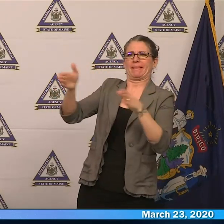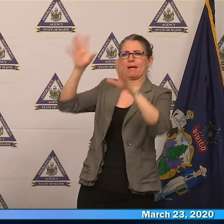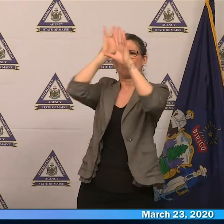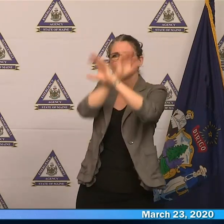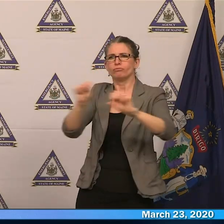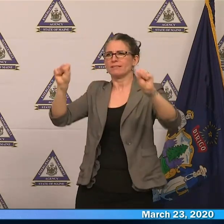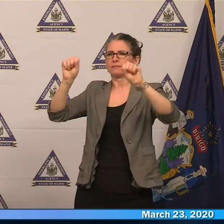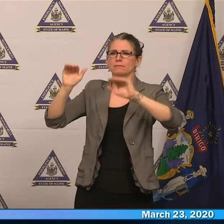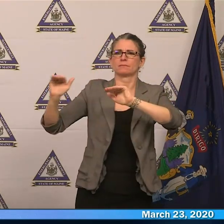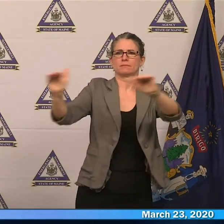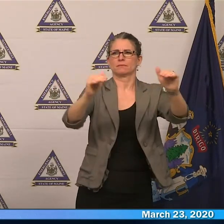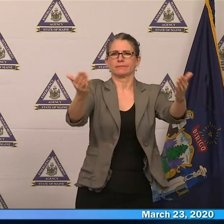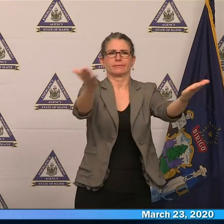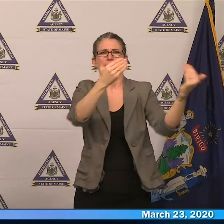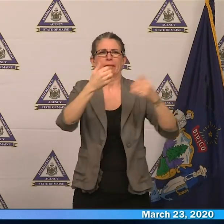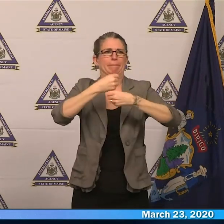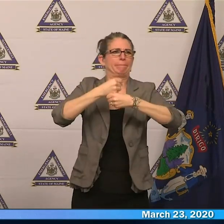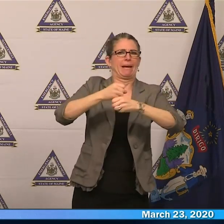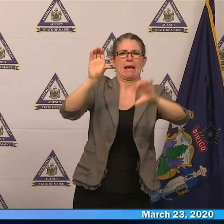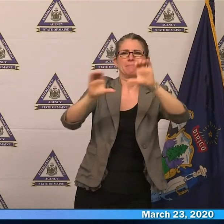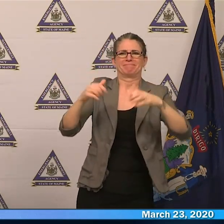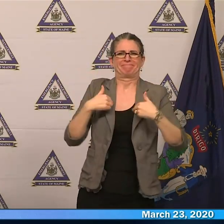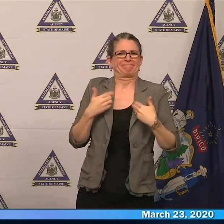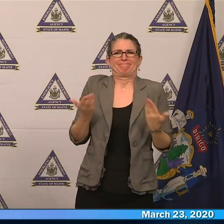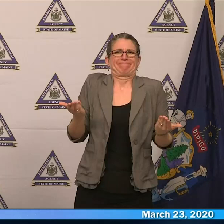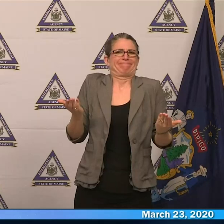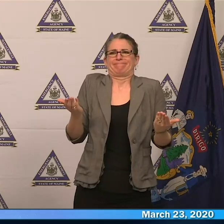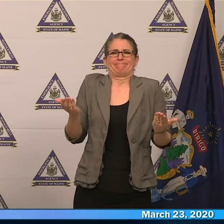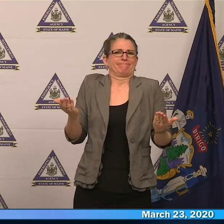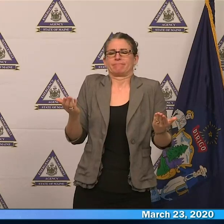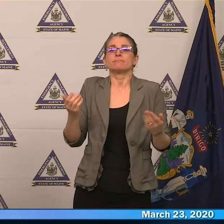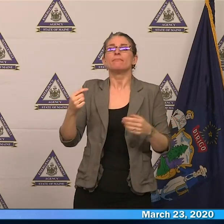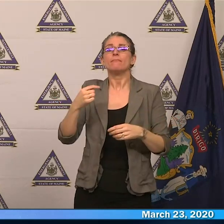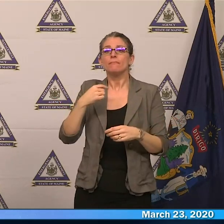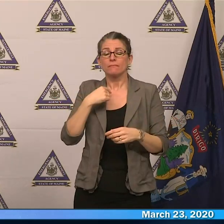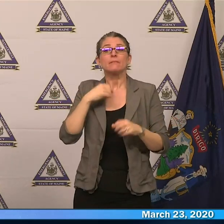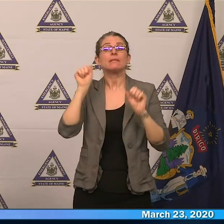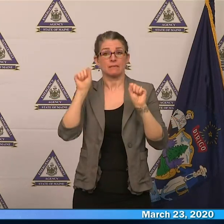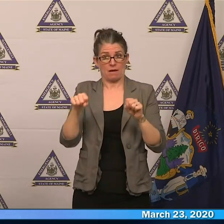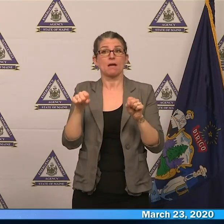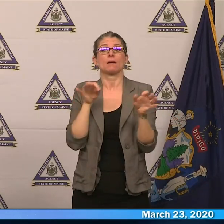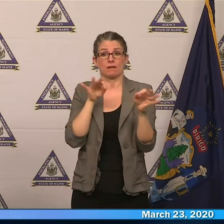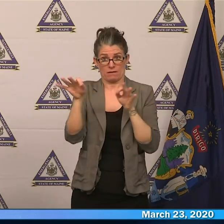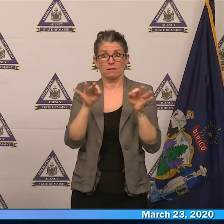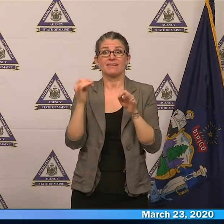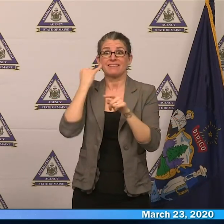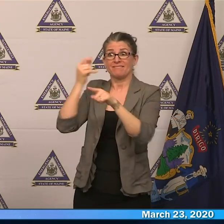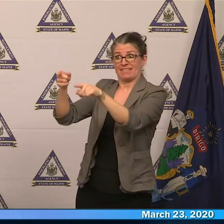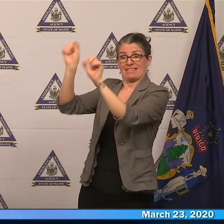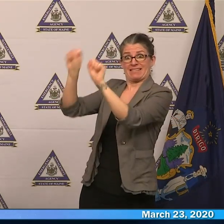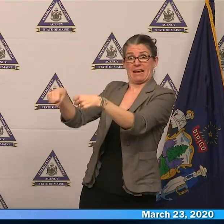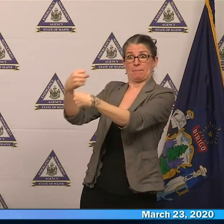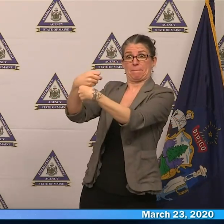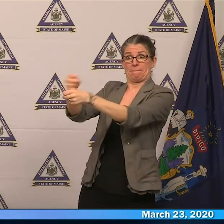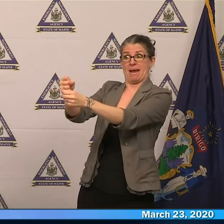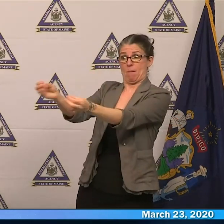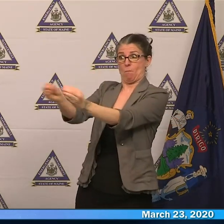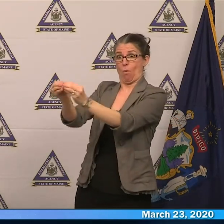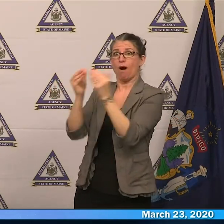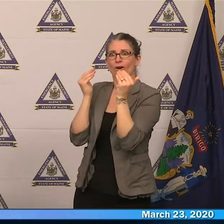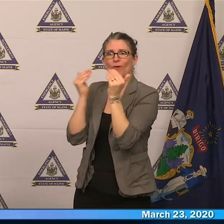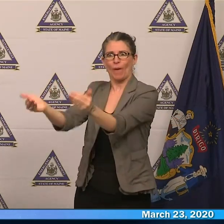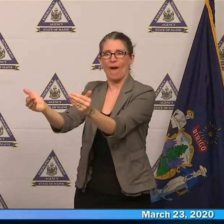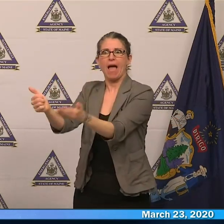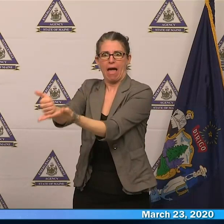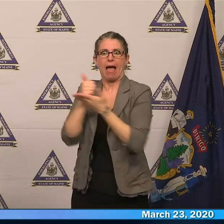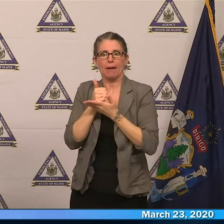testing will be able to be rolled out on a national basis, much more so than is being done right now. Whoever can make that happen, I urge them